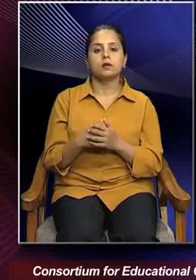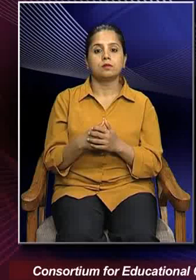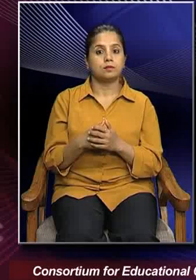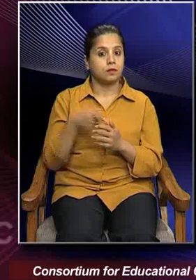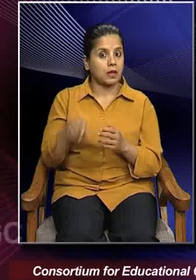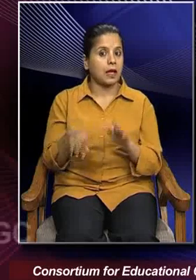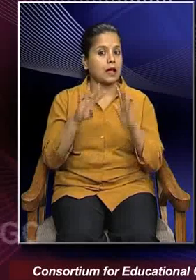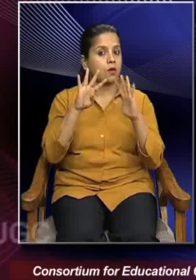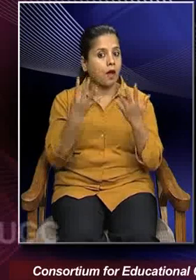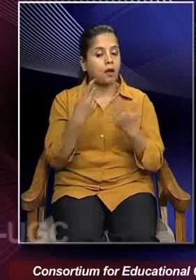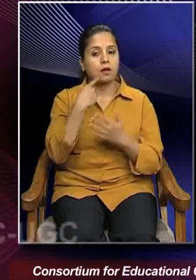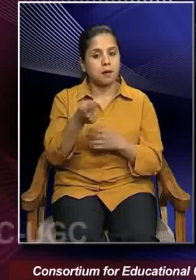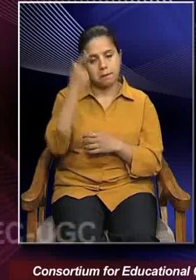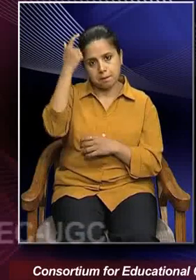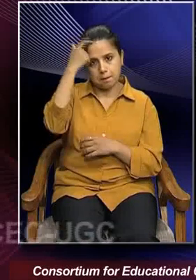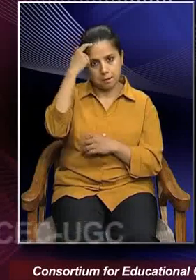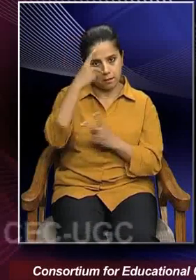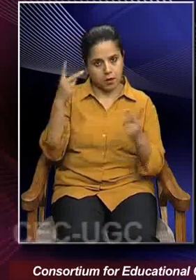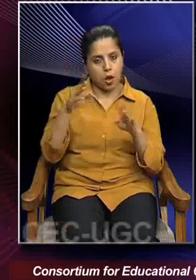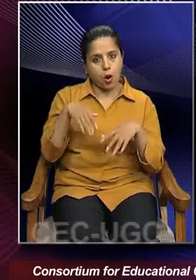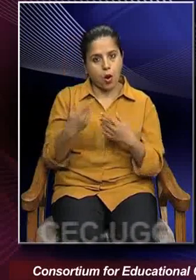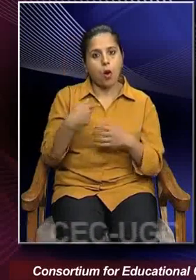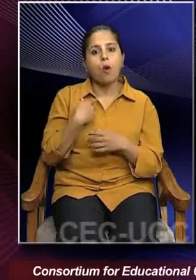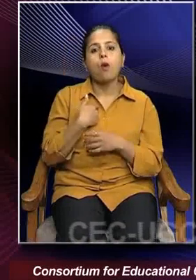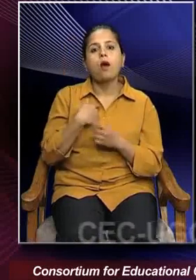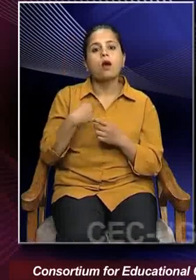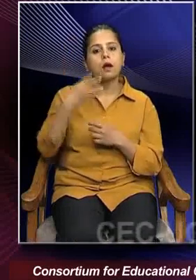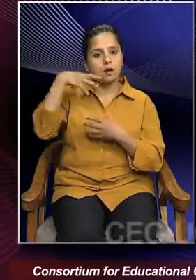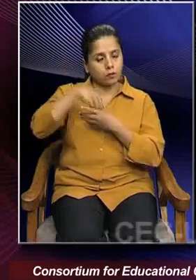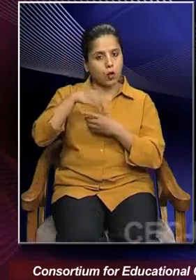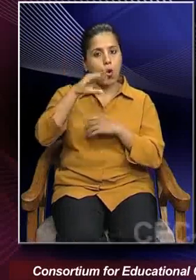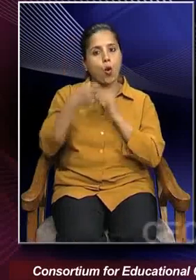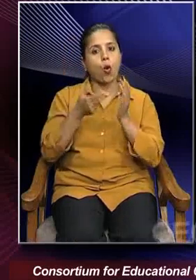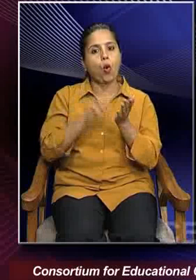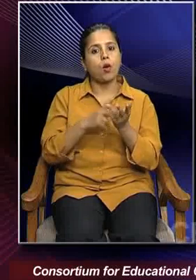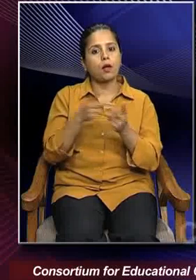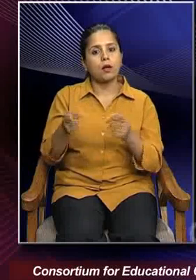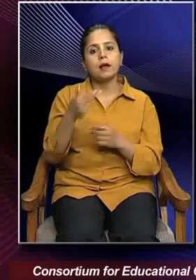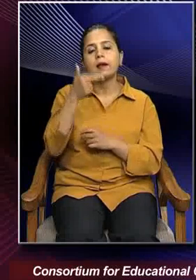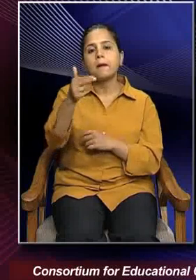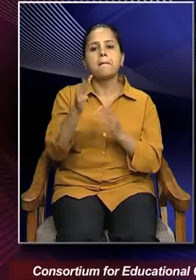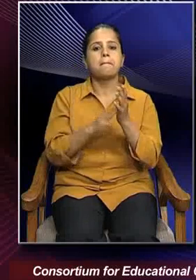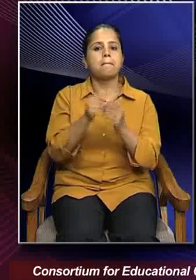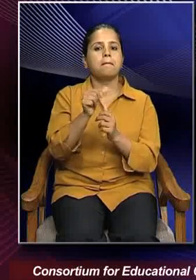the 9th, mind or the internal organ, which is known as manas.